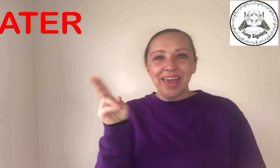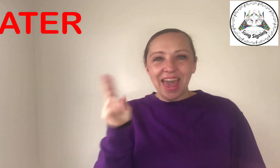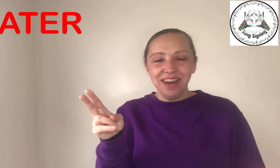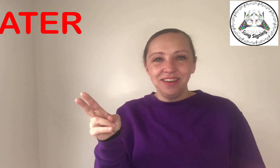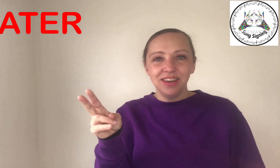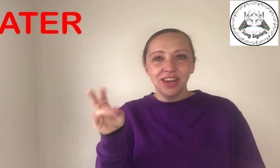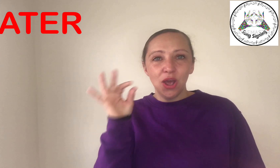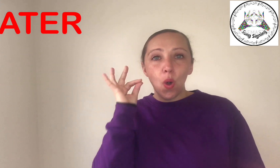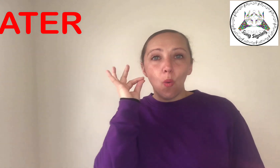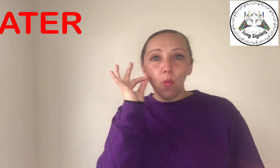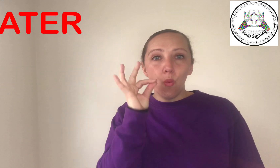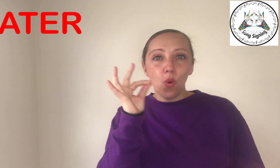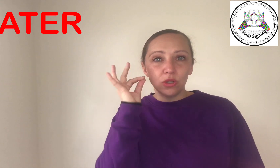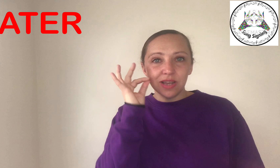Again. Water.